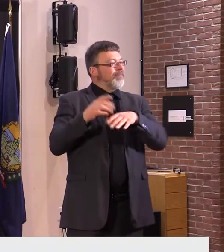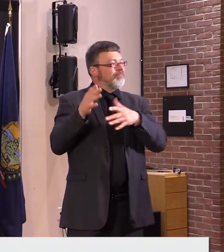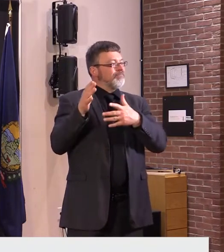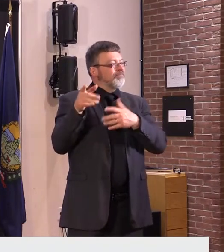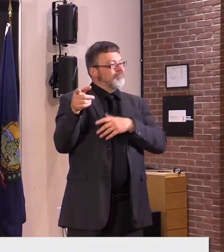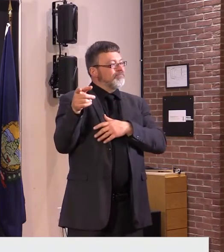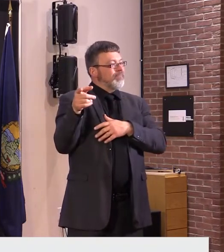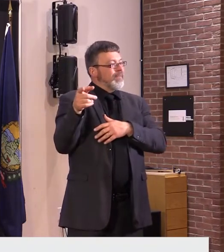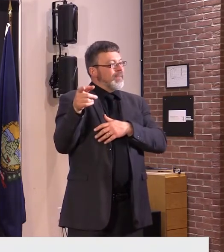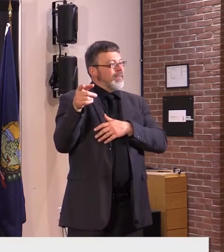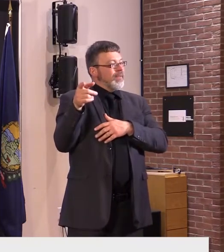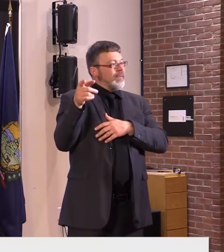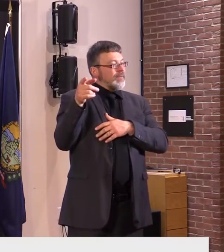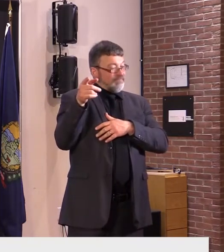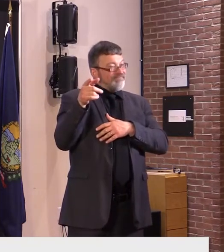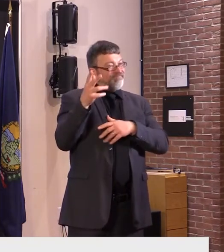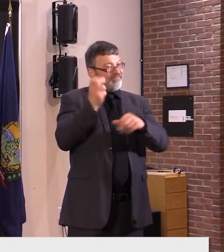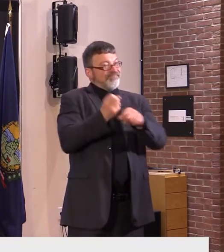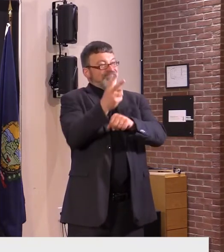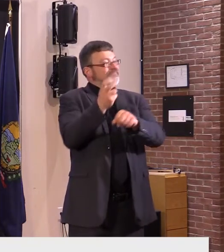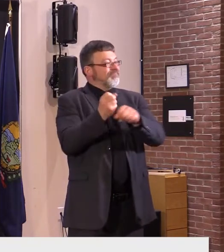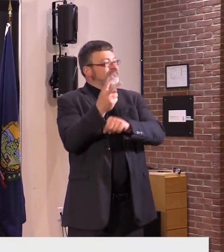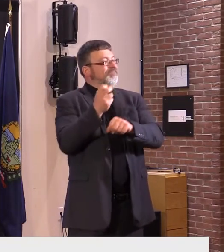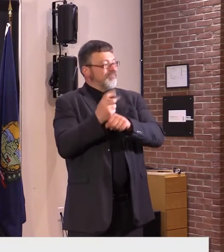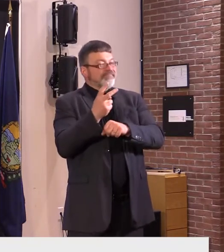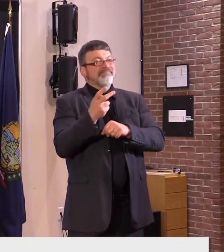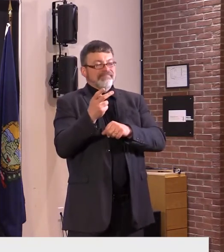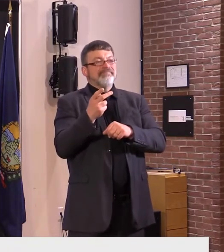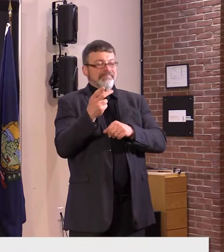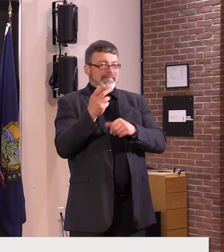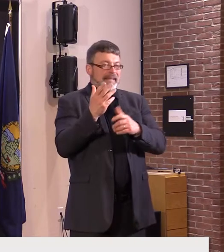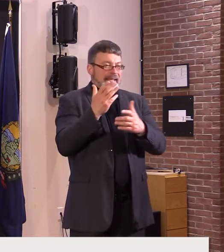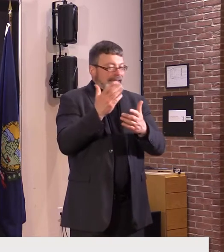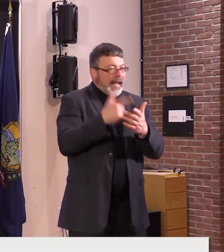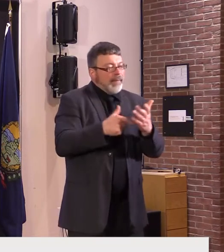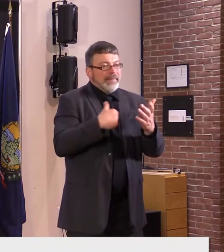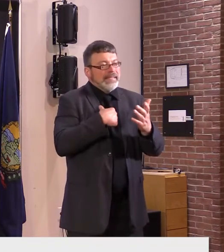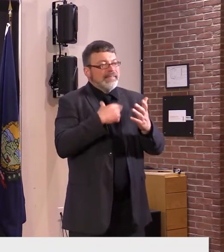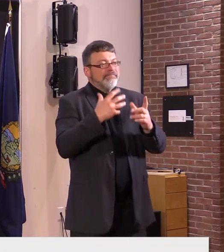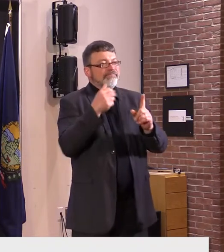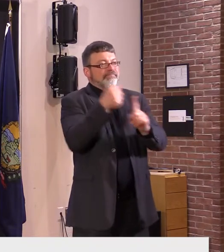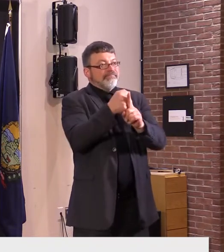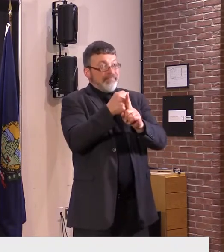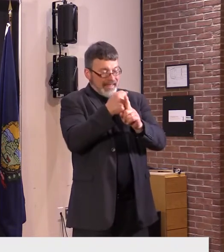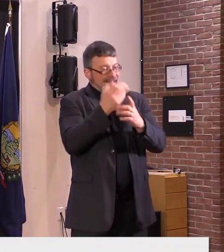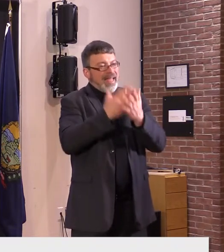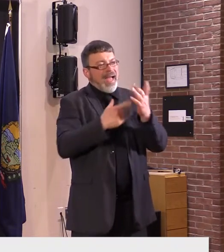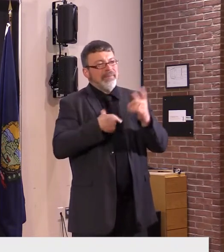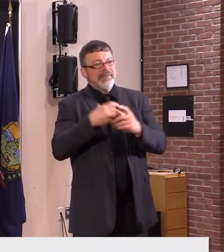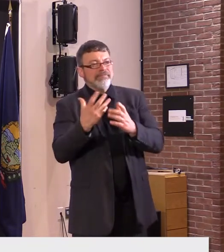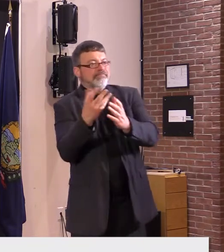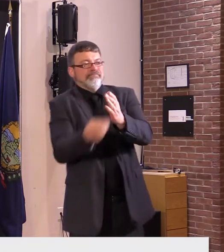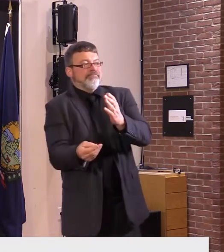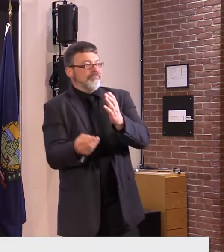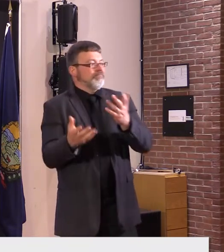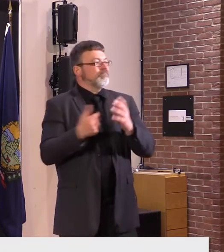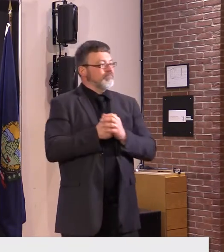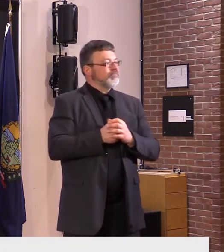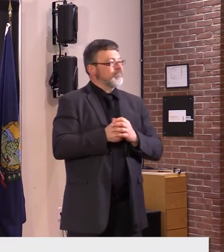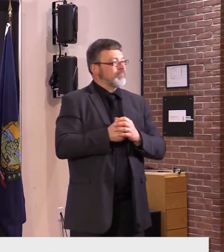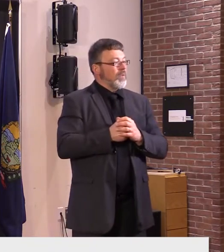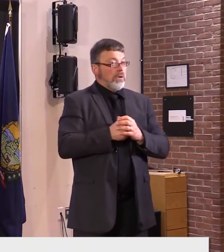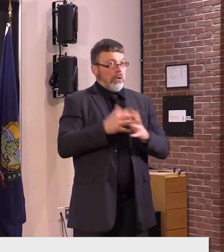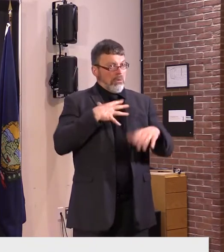together, because I think we missed a lot. And it's no fault of the legislature. It's just the way situation we found ourselves in.